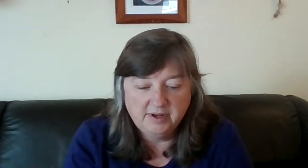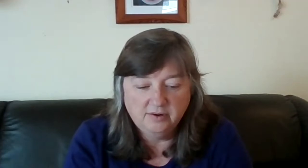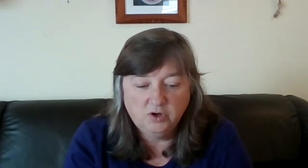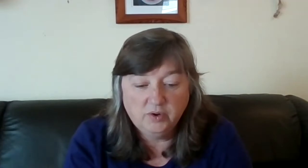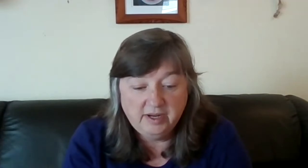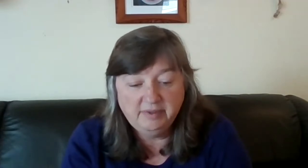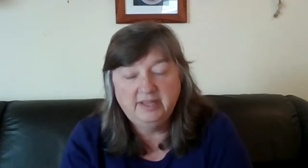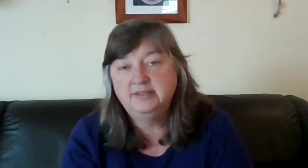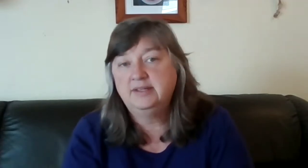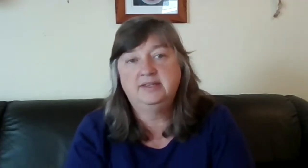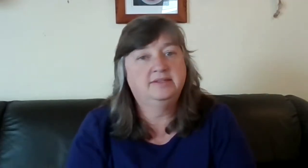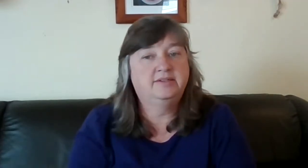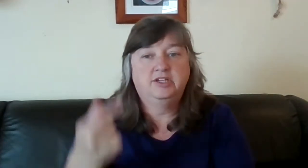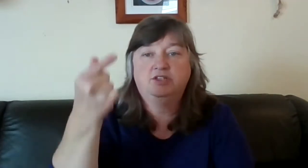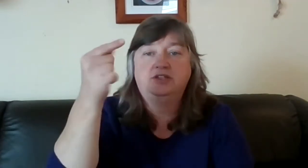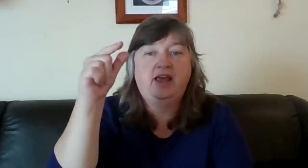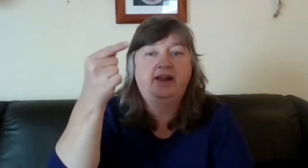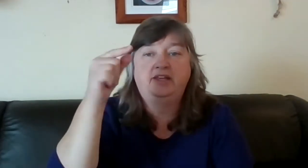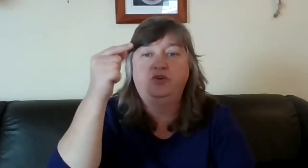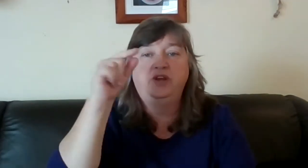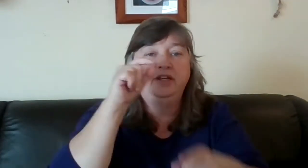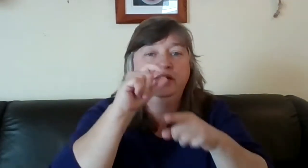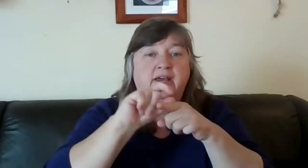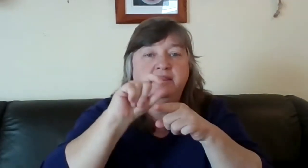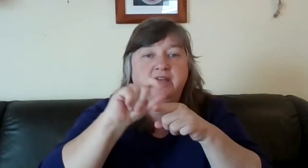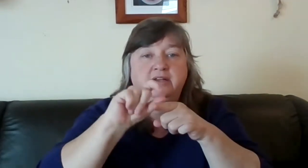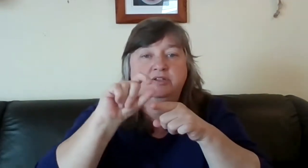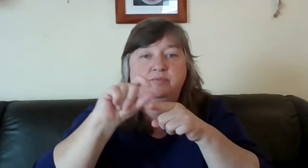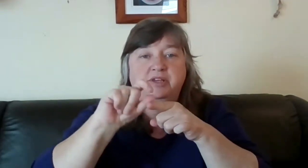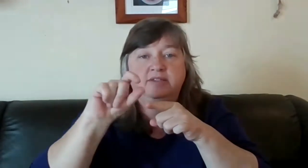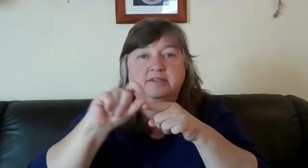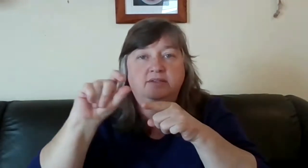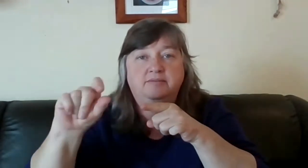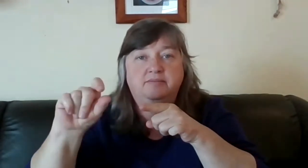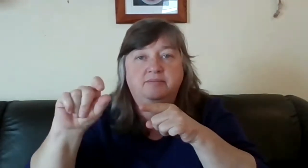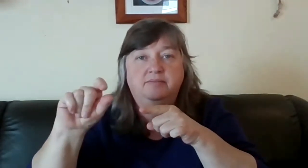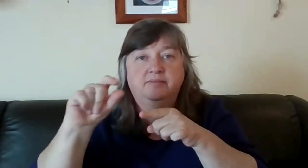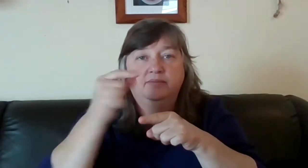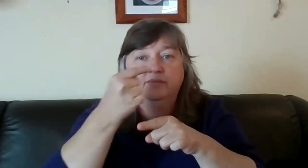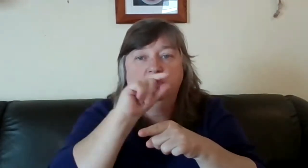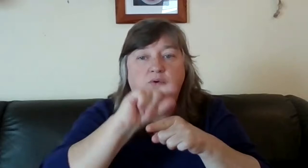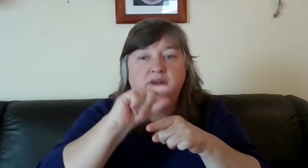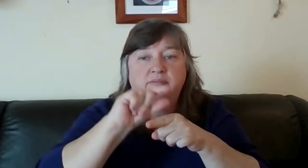Tomato. Green beans is just adding green and then do beans. Green